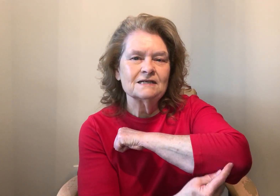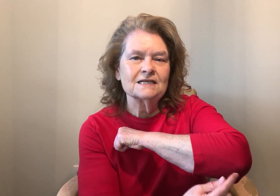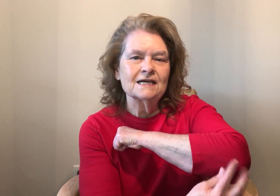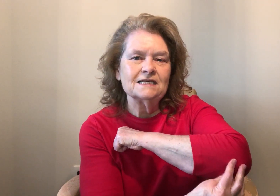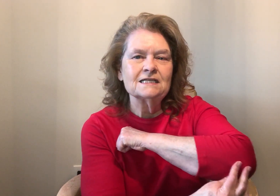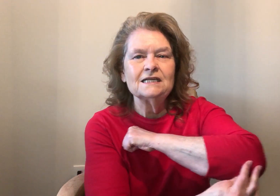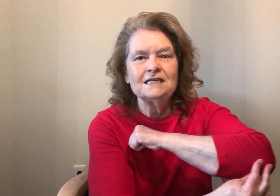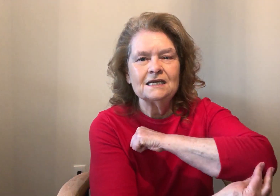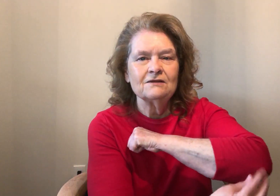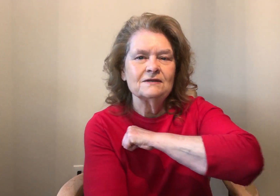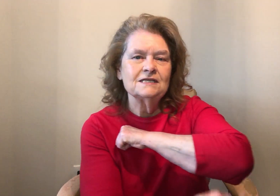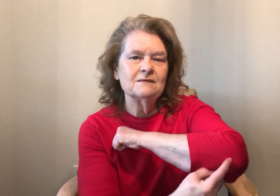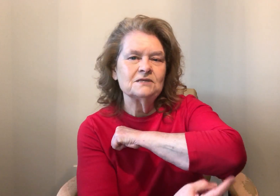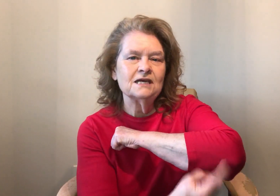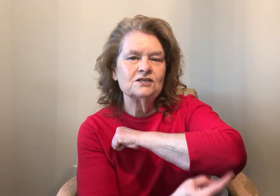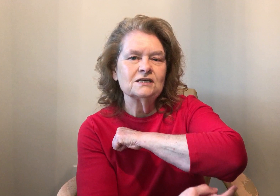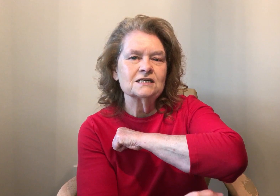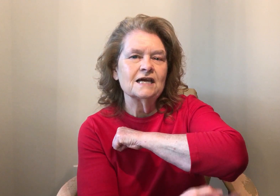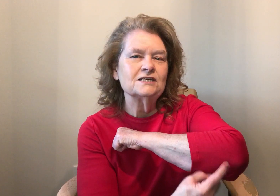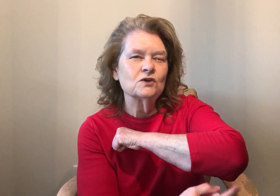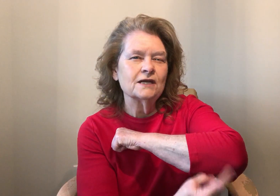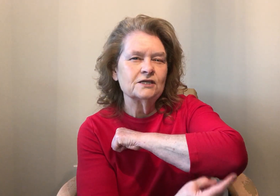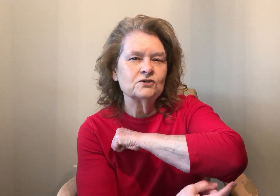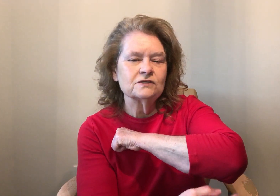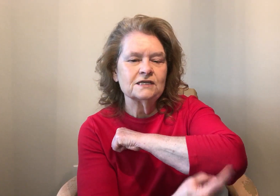like he's leading you. Temptation is like he's trying to get your attention.